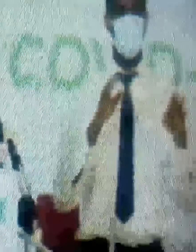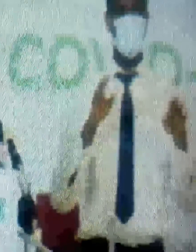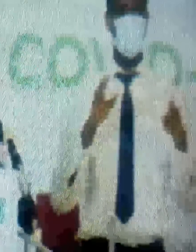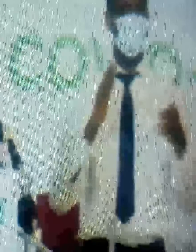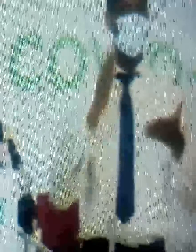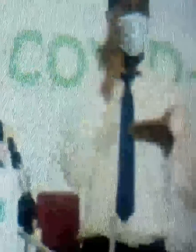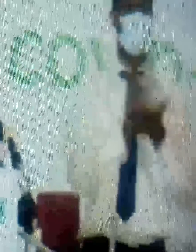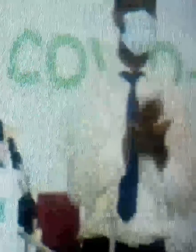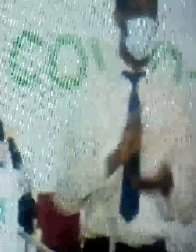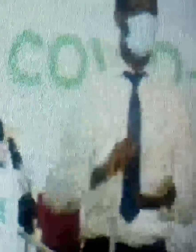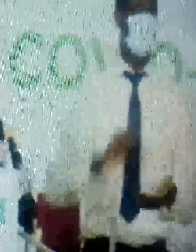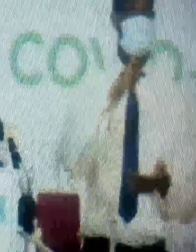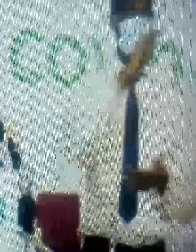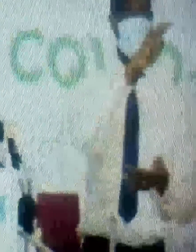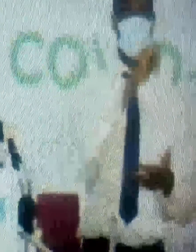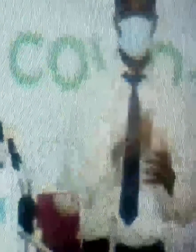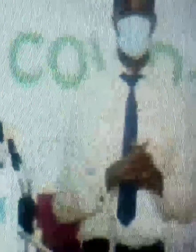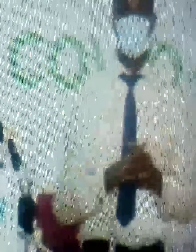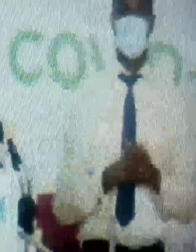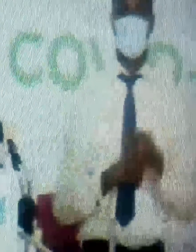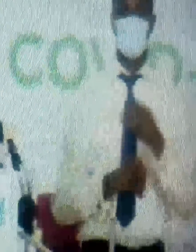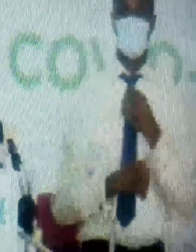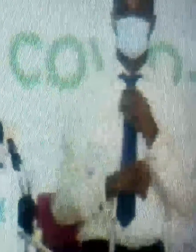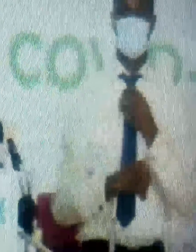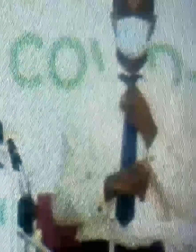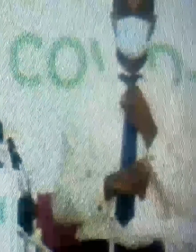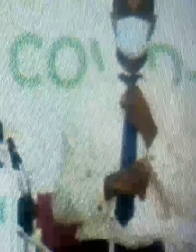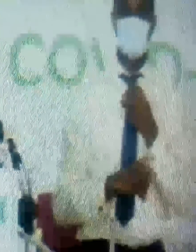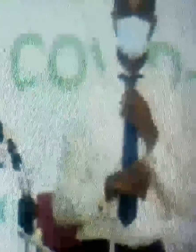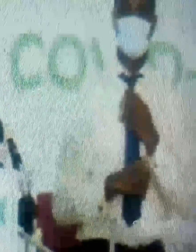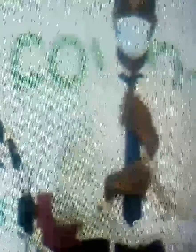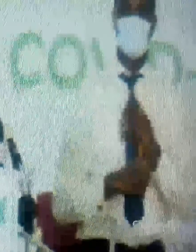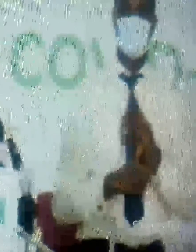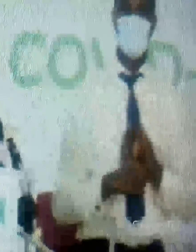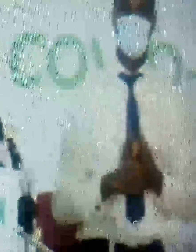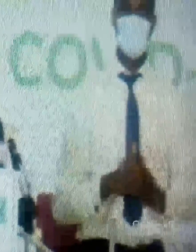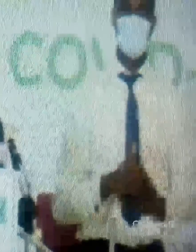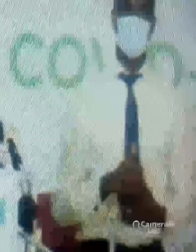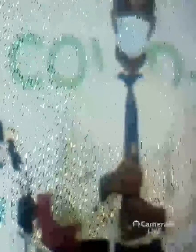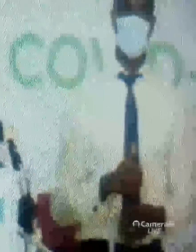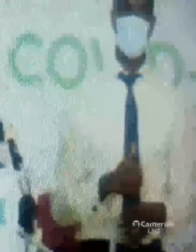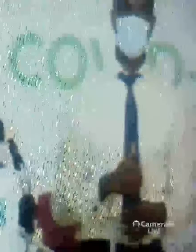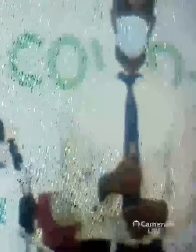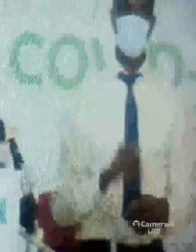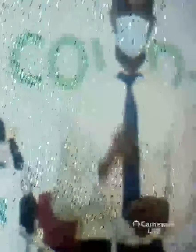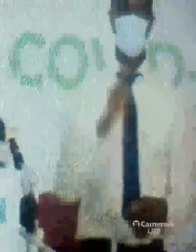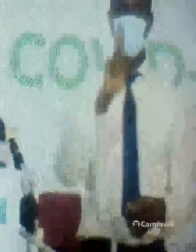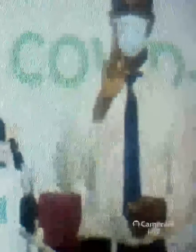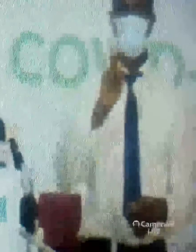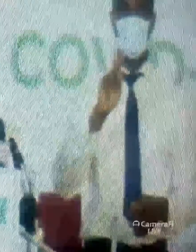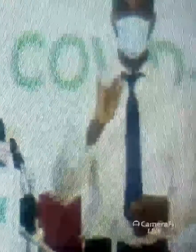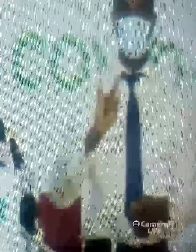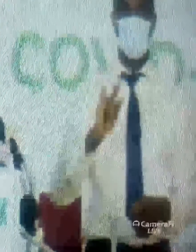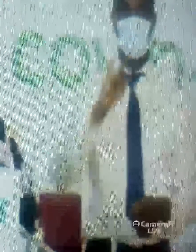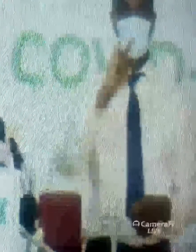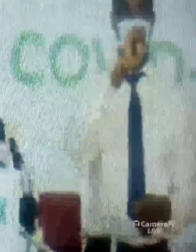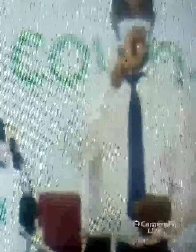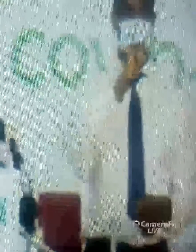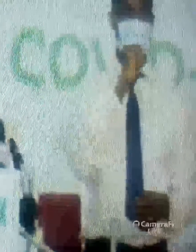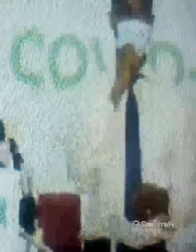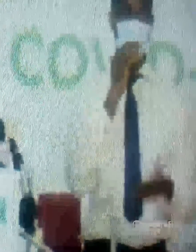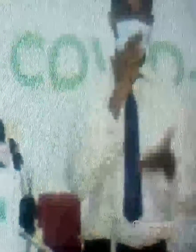Madam Sun, I think you were the one that asked this. Why we have not banned flights from the UK, considering the